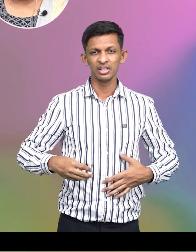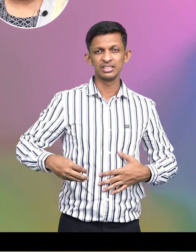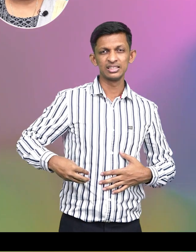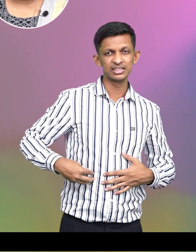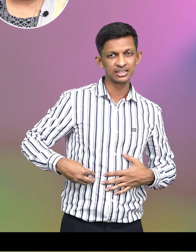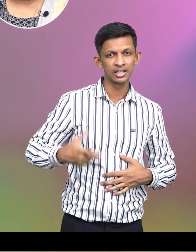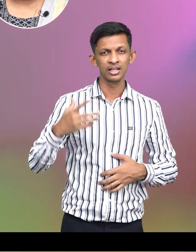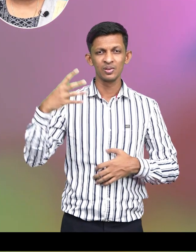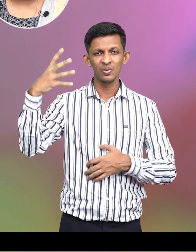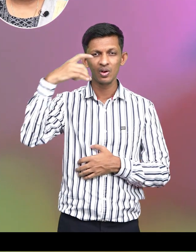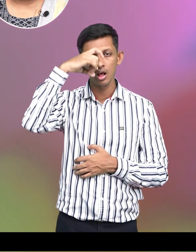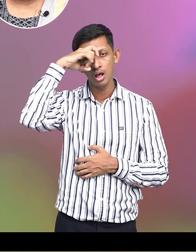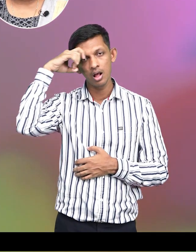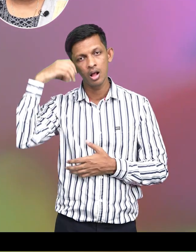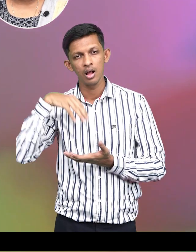sunstroke,